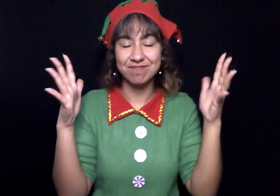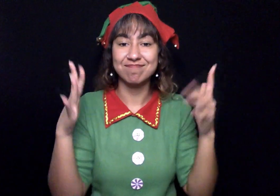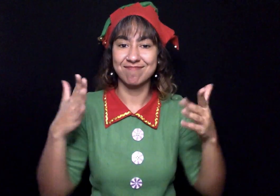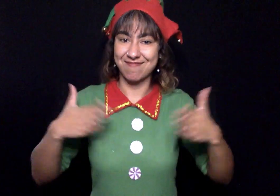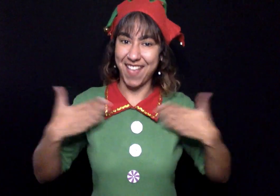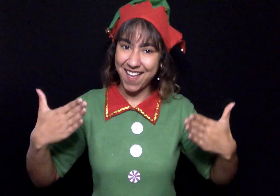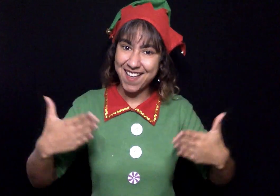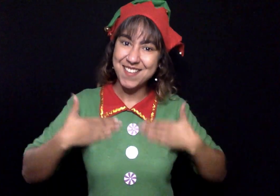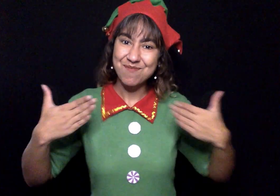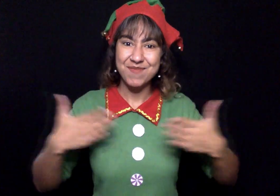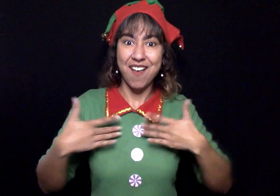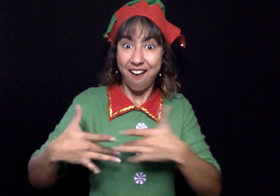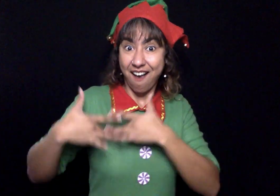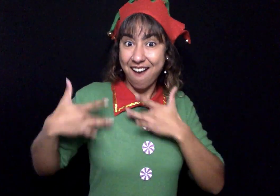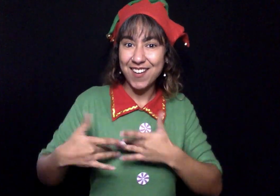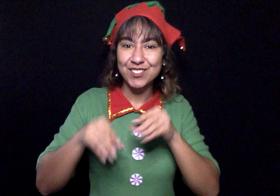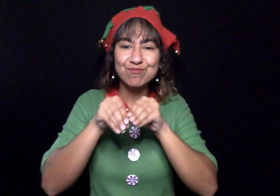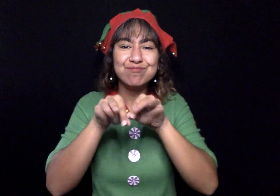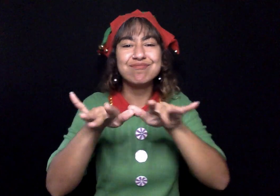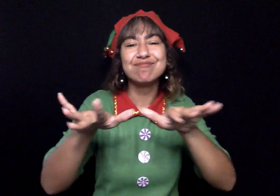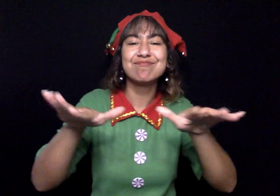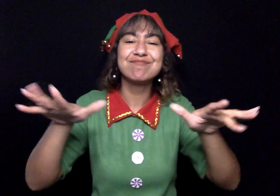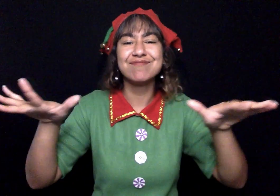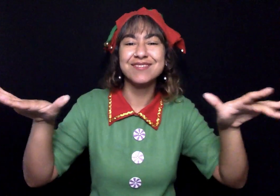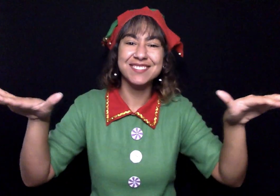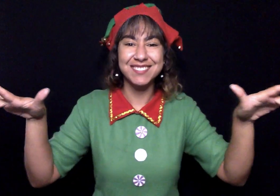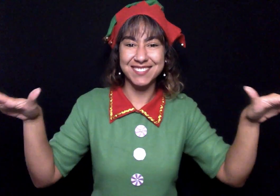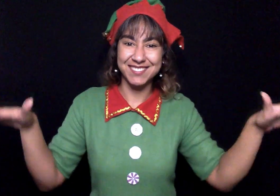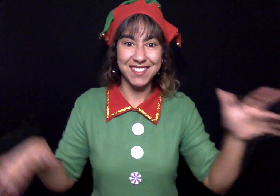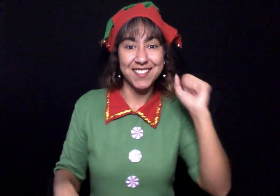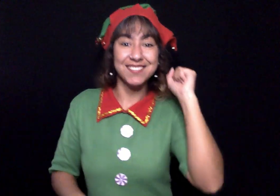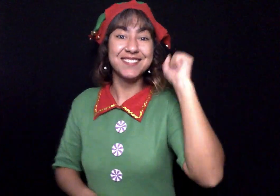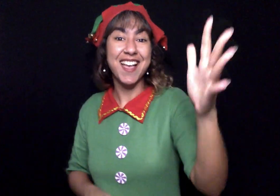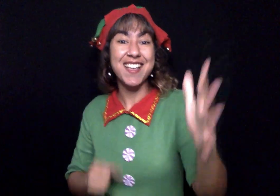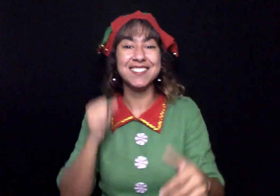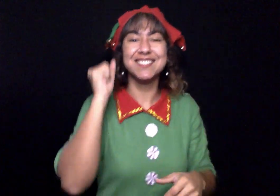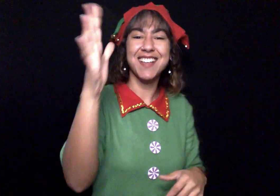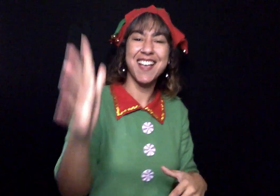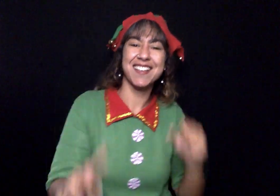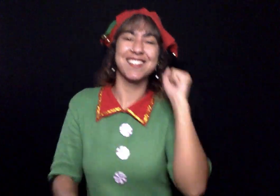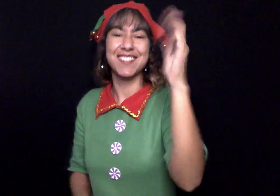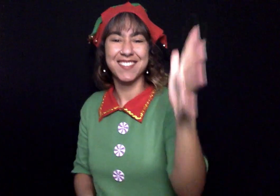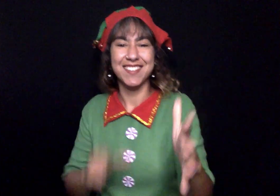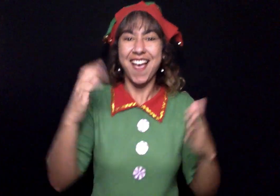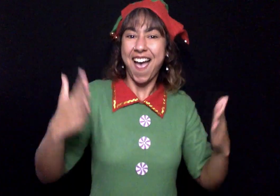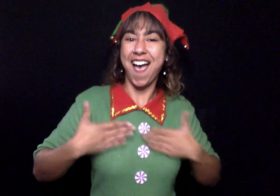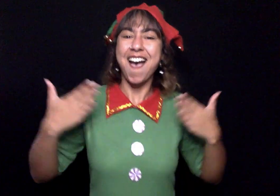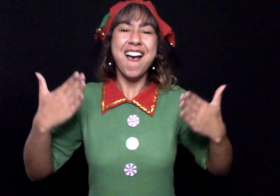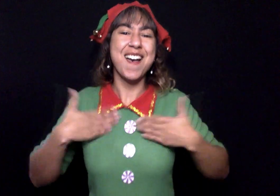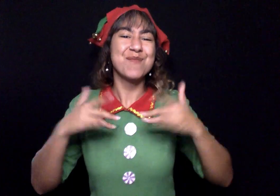song that you can't sing With a melody you can't forget And if you want to join in a little